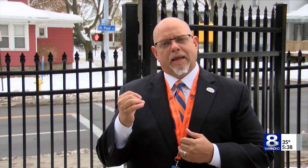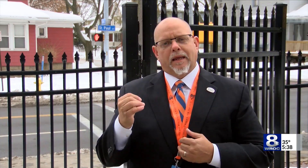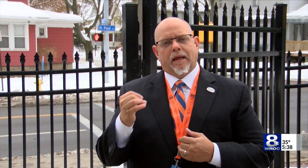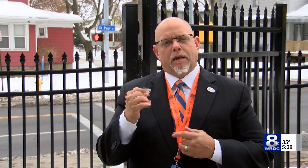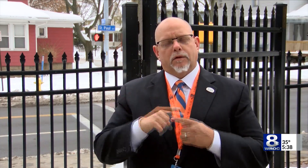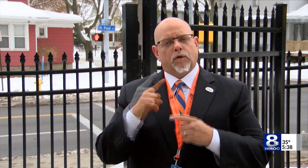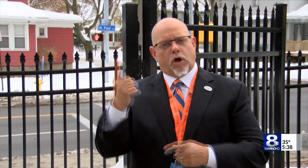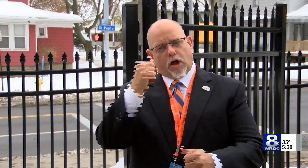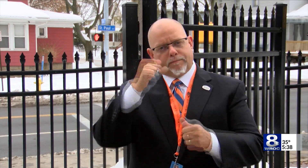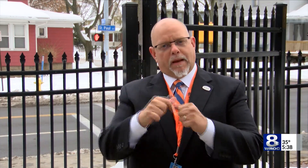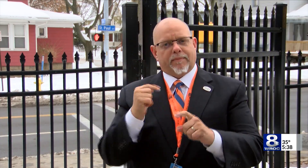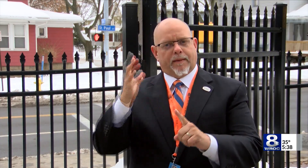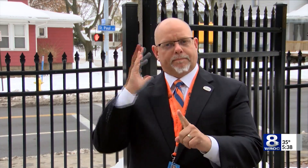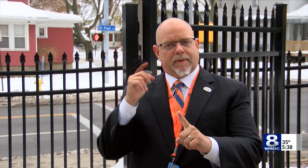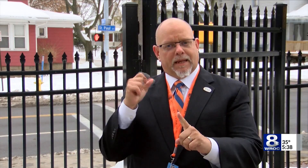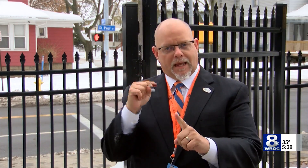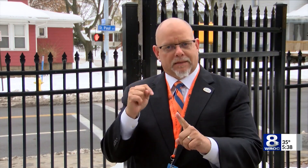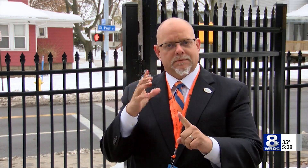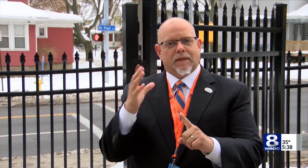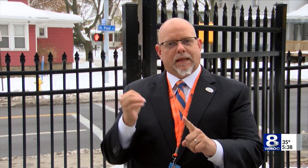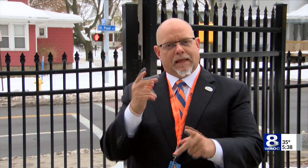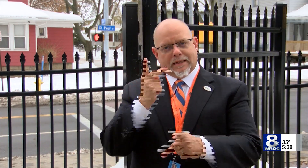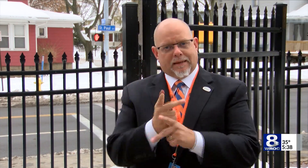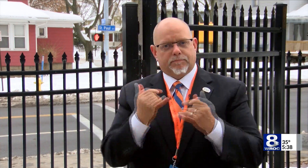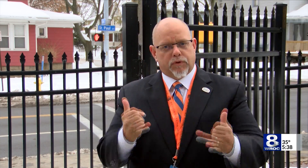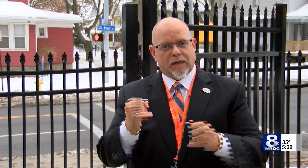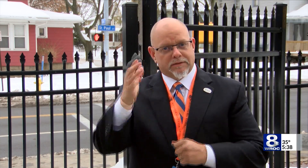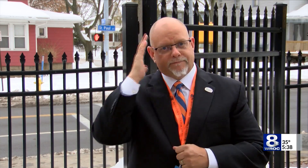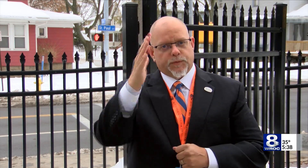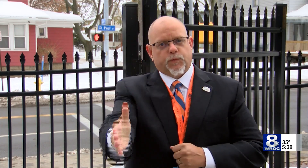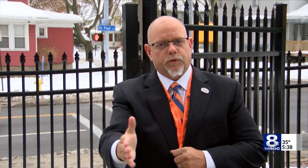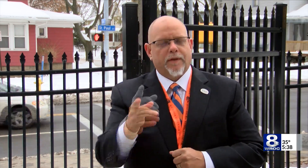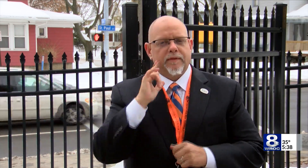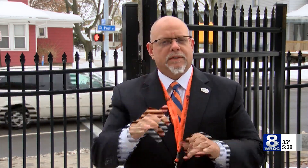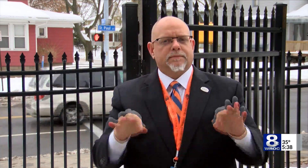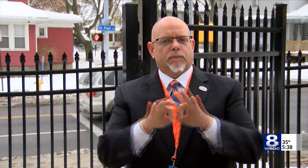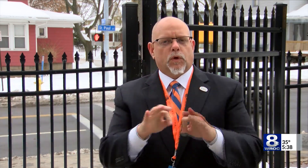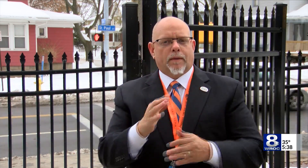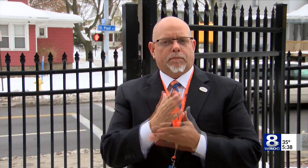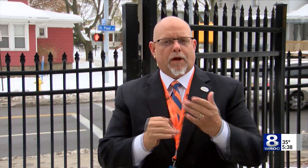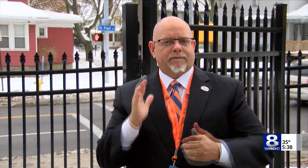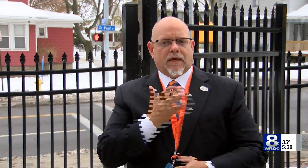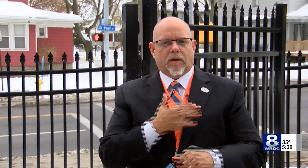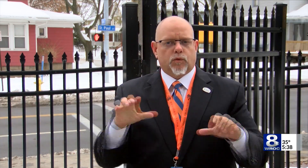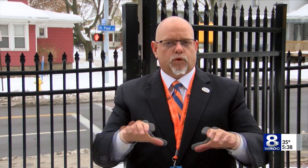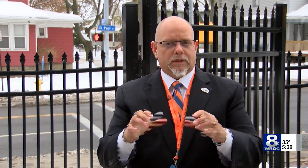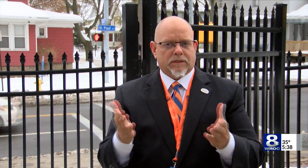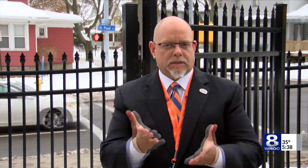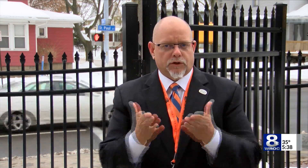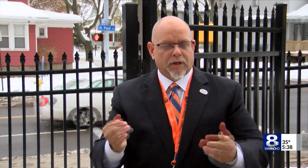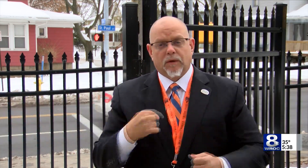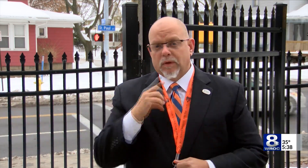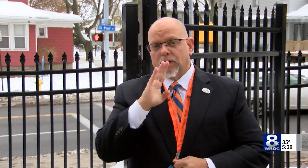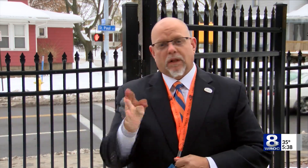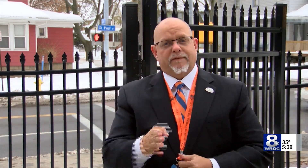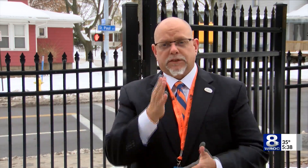recognition is here for us, and that we can keep this as part of our history, but also part of our future. We've never stopped providing